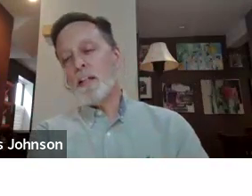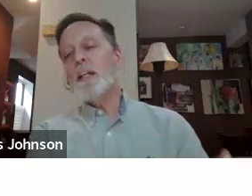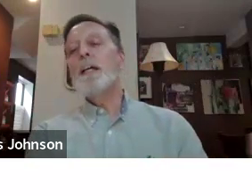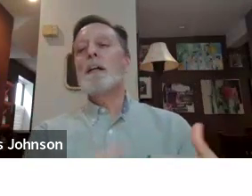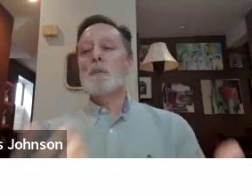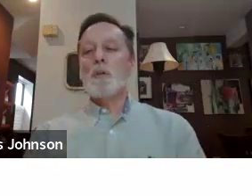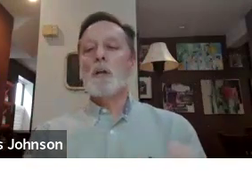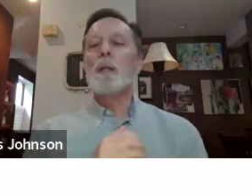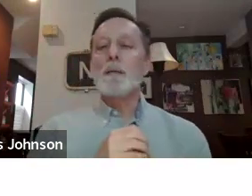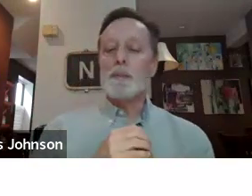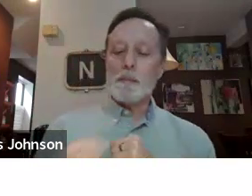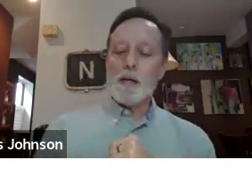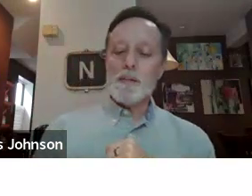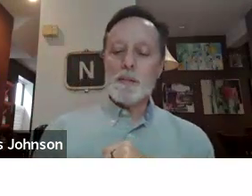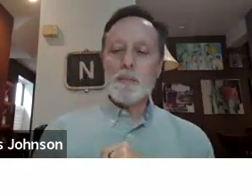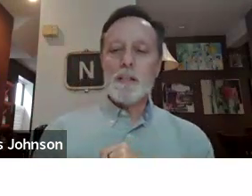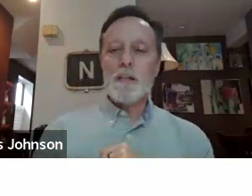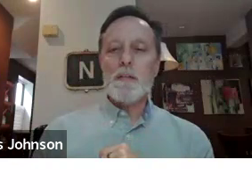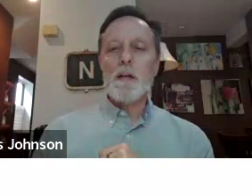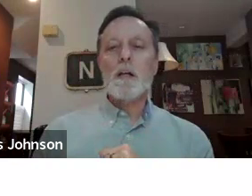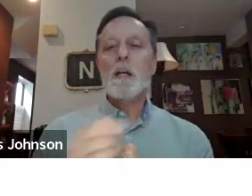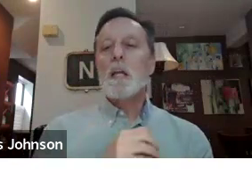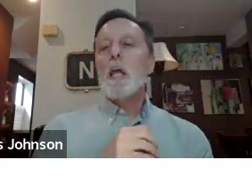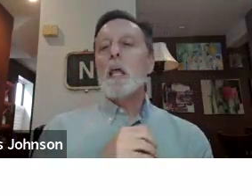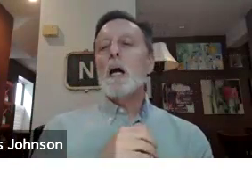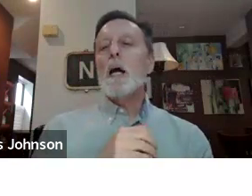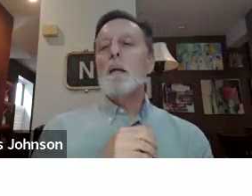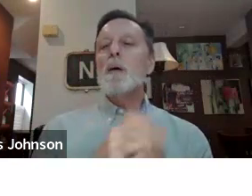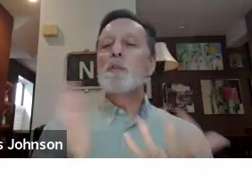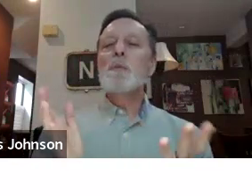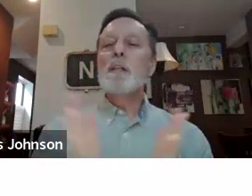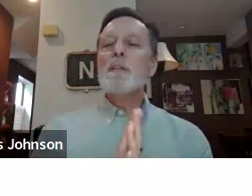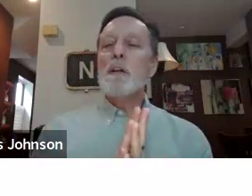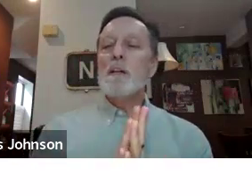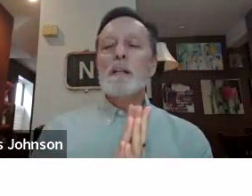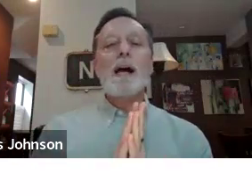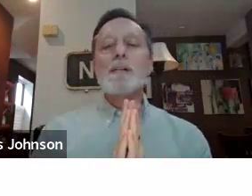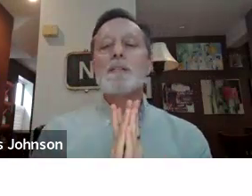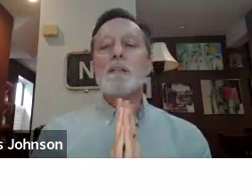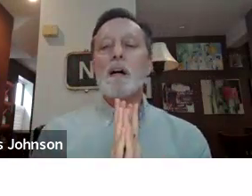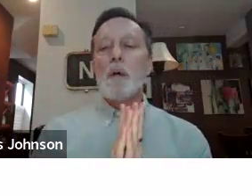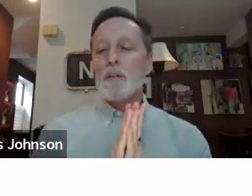general public, and your general liability policy would kick in there. A student in your